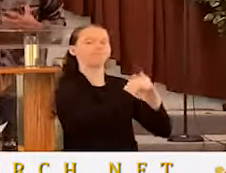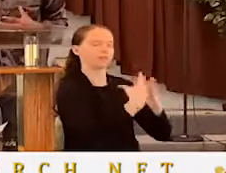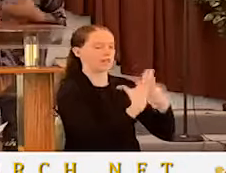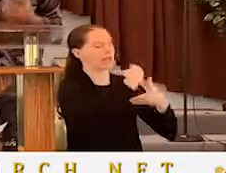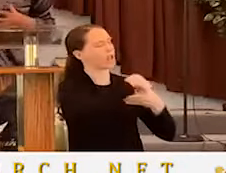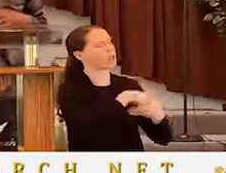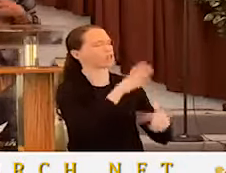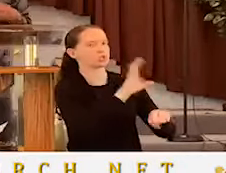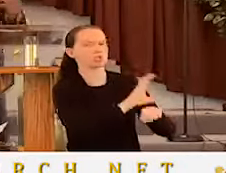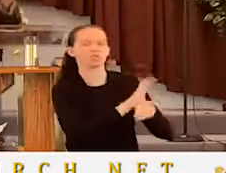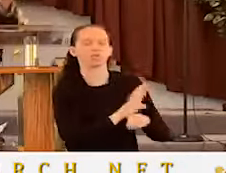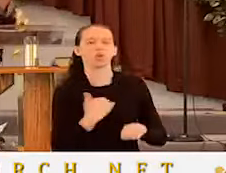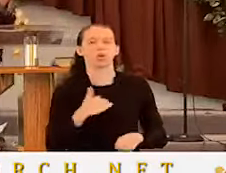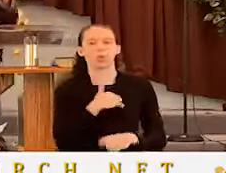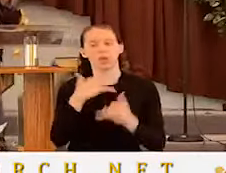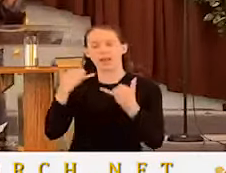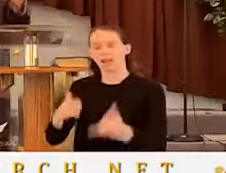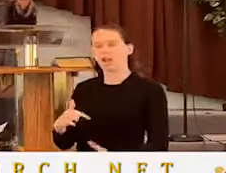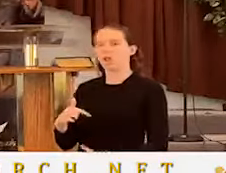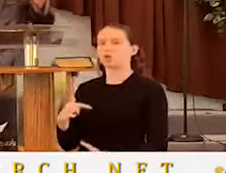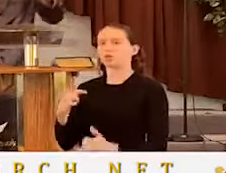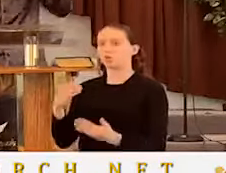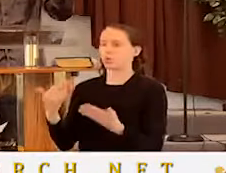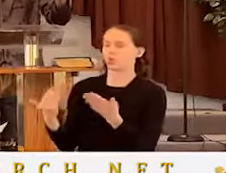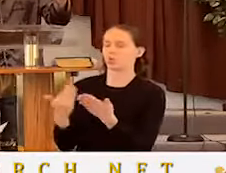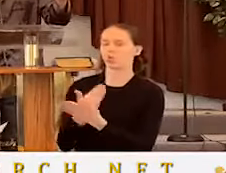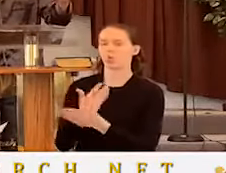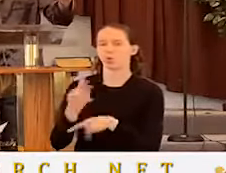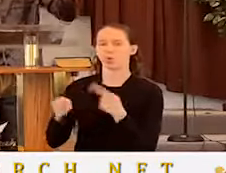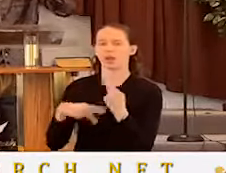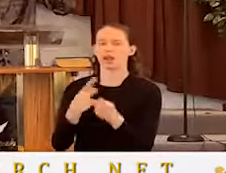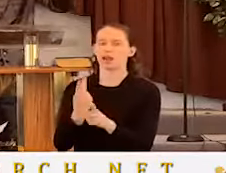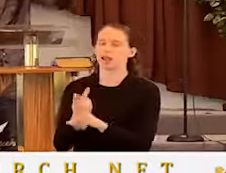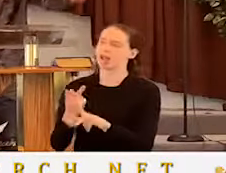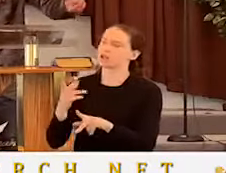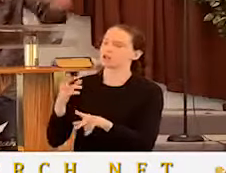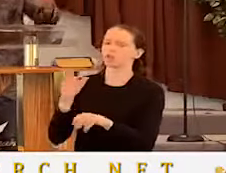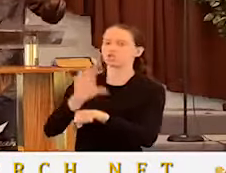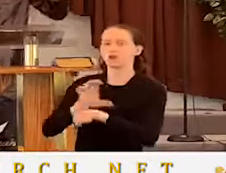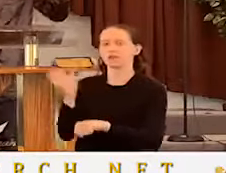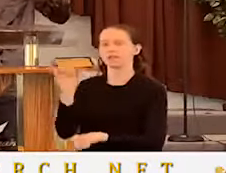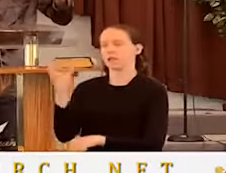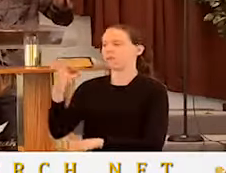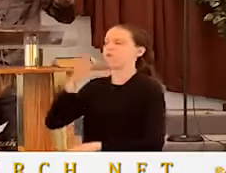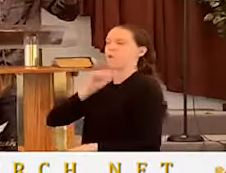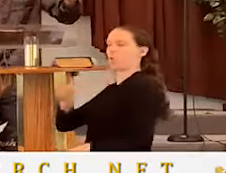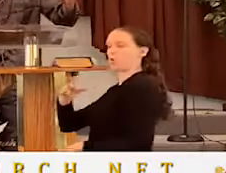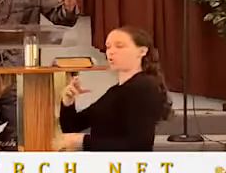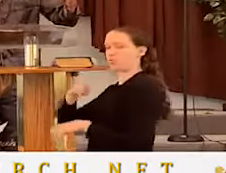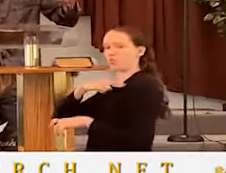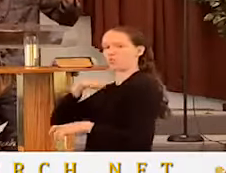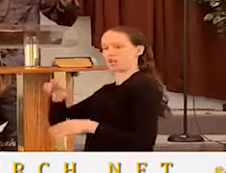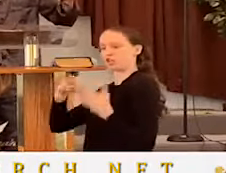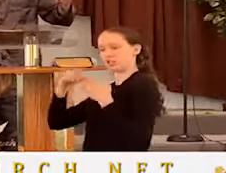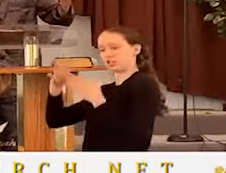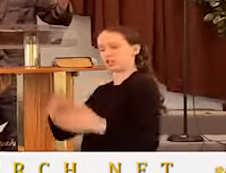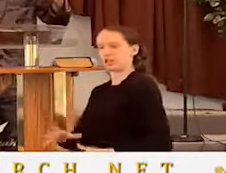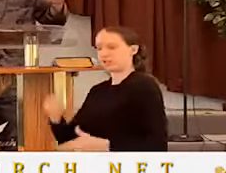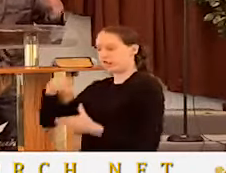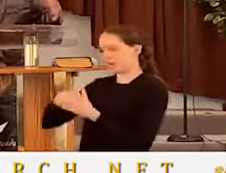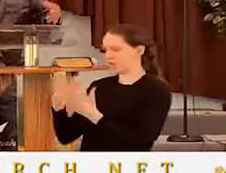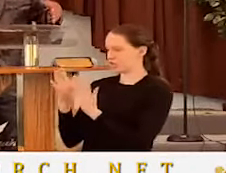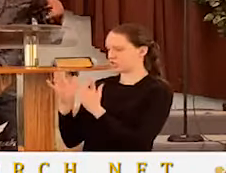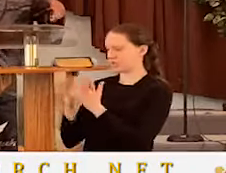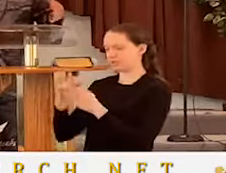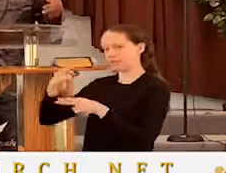We become the modern day 21st century Pharisees and scribes, the religious rulers of